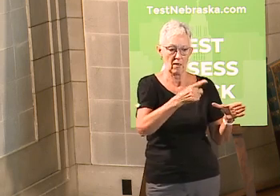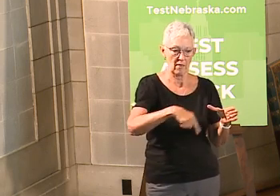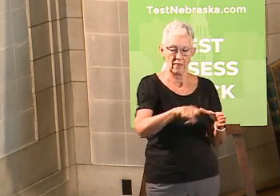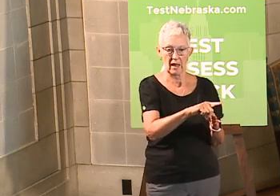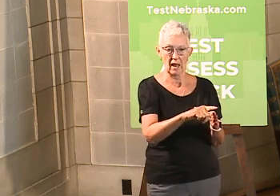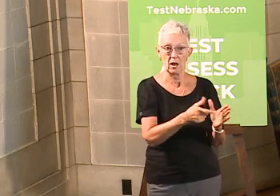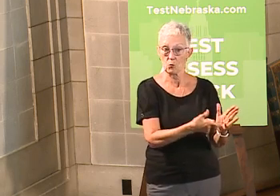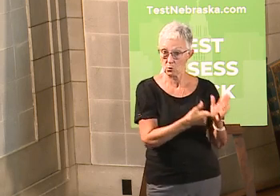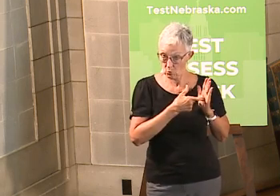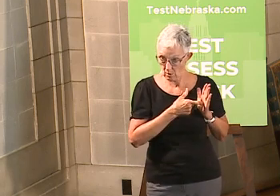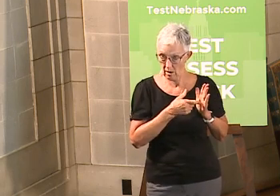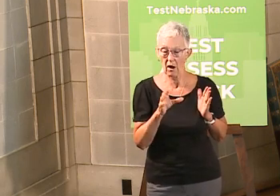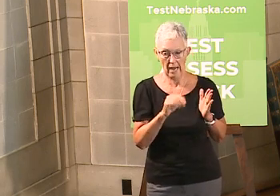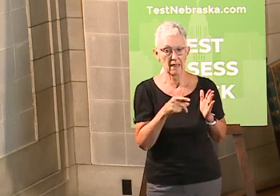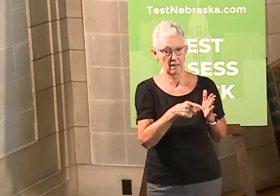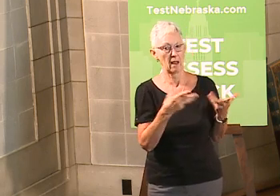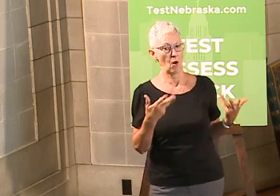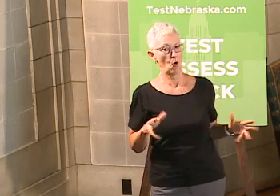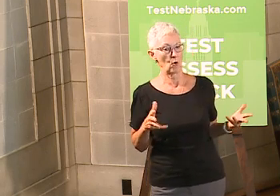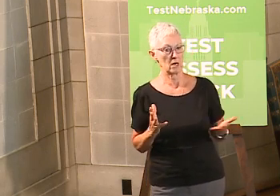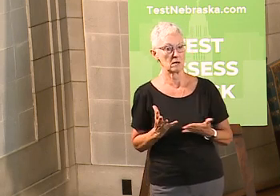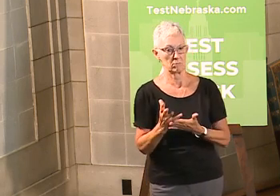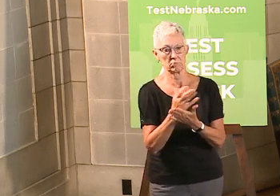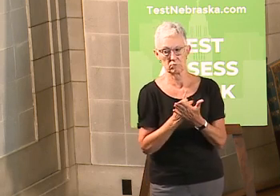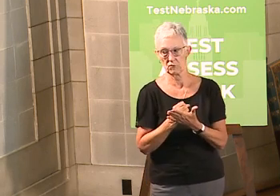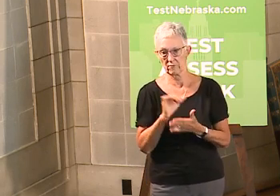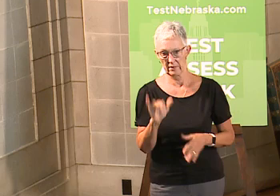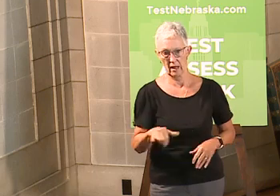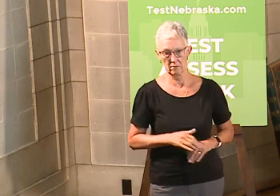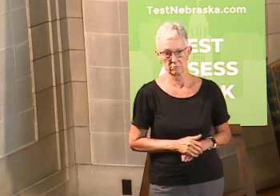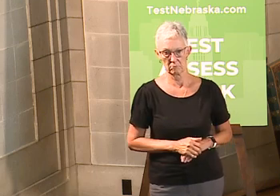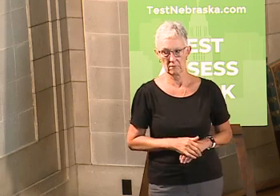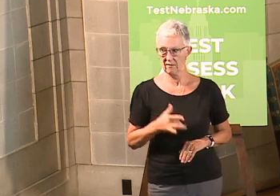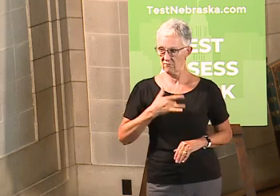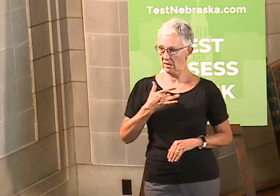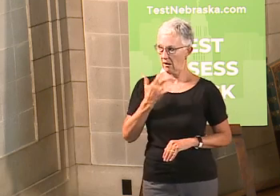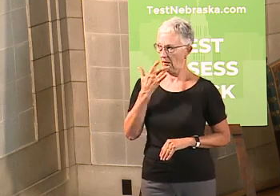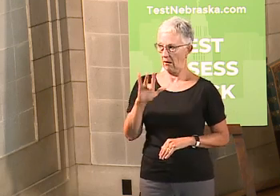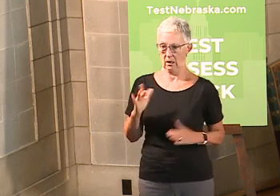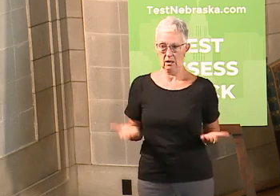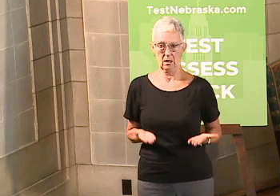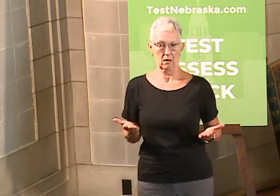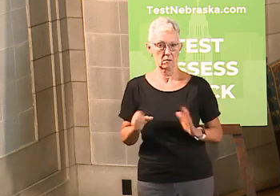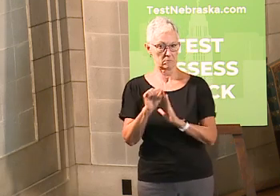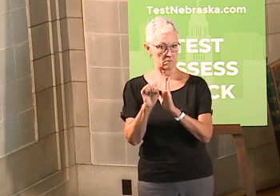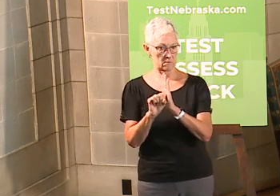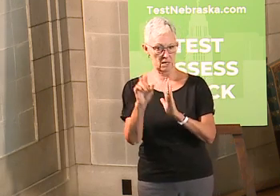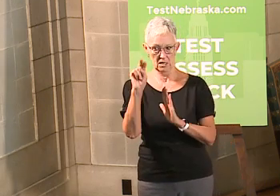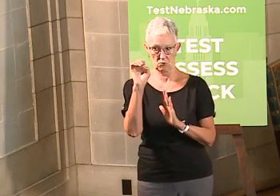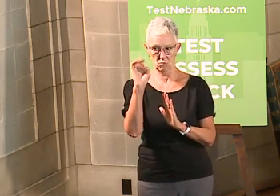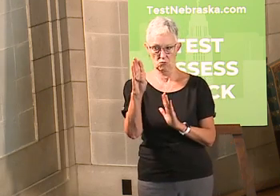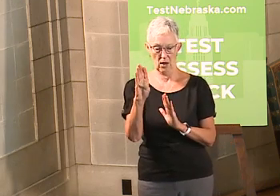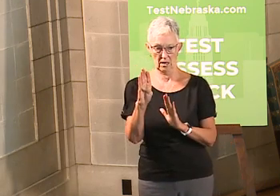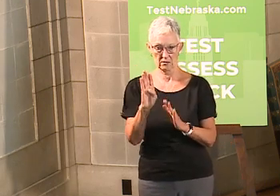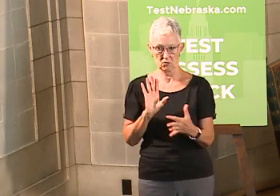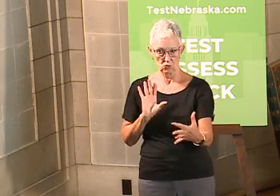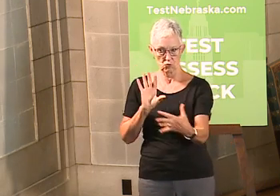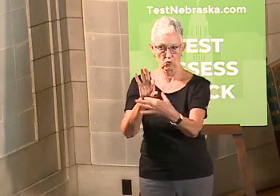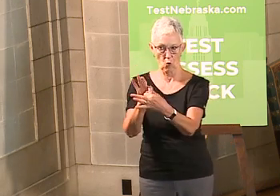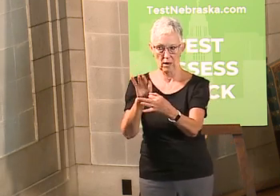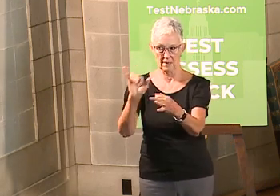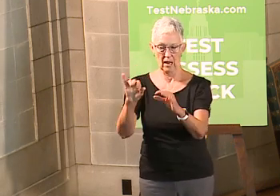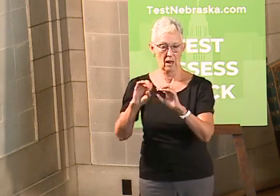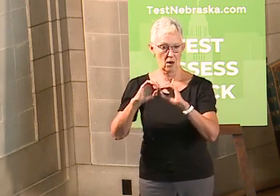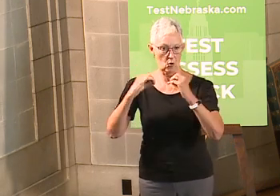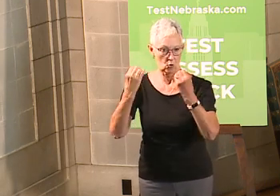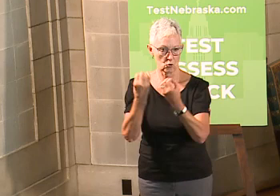deserve. And today, I feel so fortunate that my state is joining the Foundation and 155 other Hidden